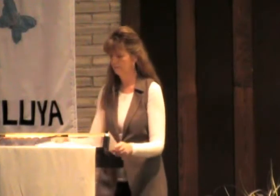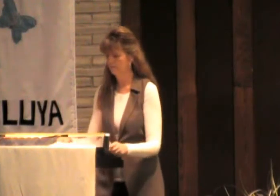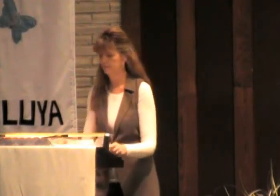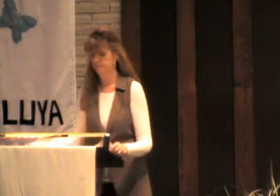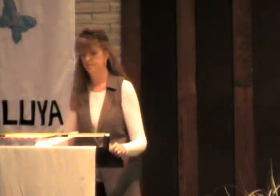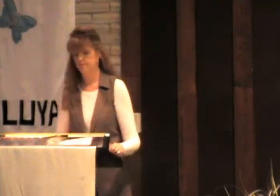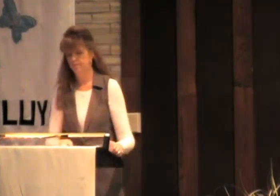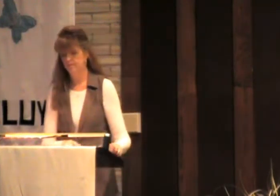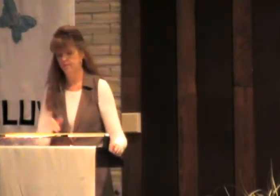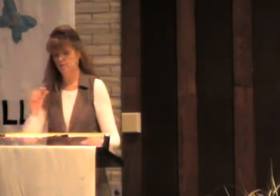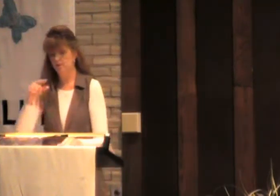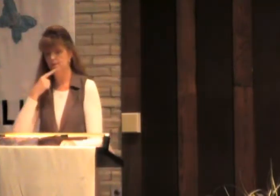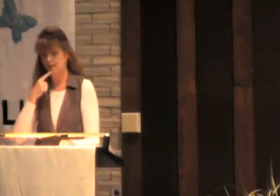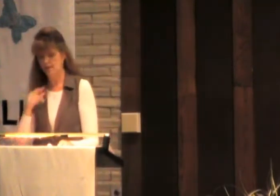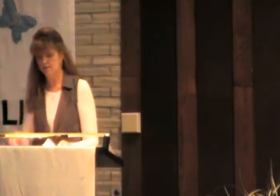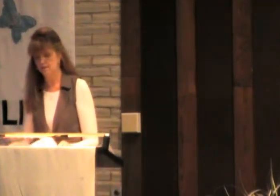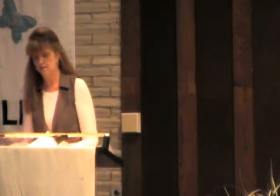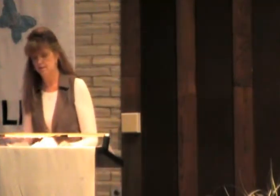So verse 10